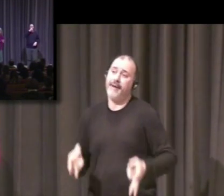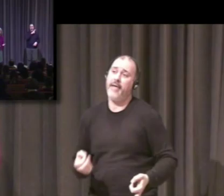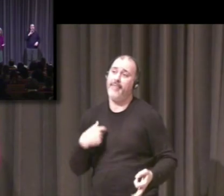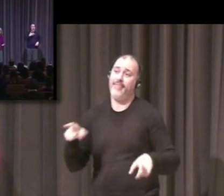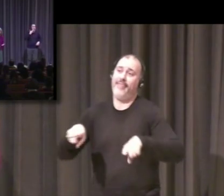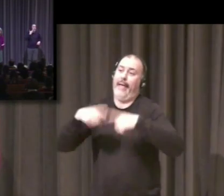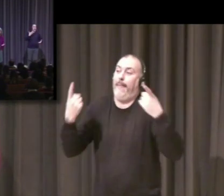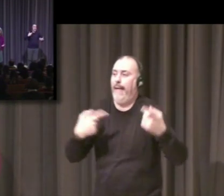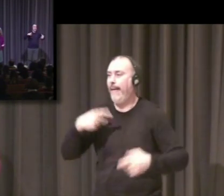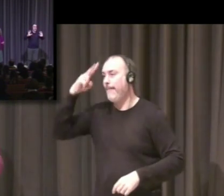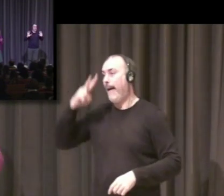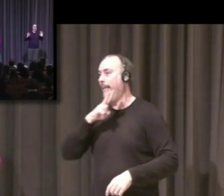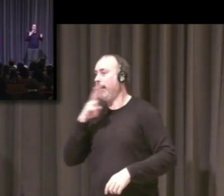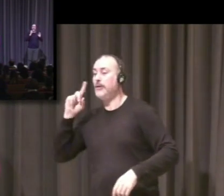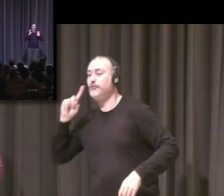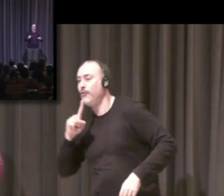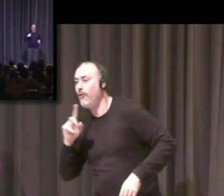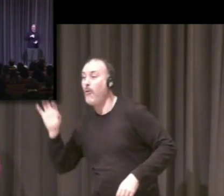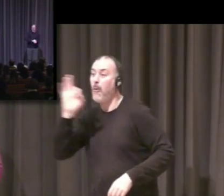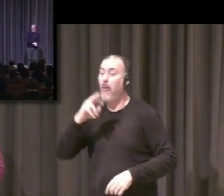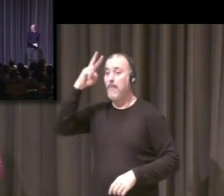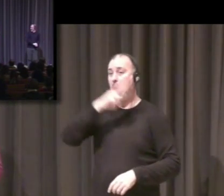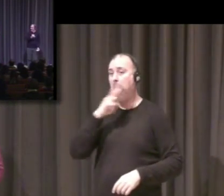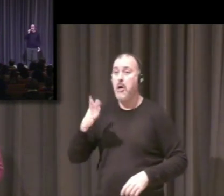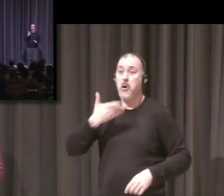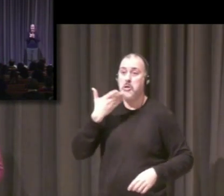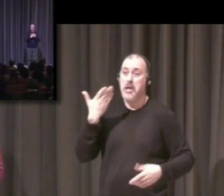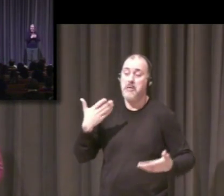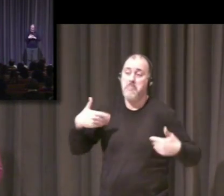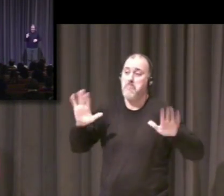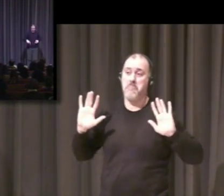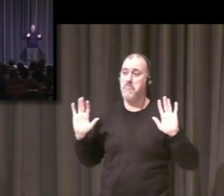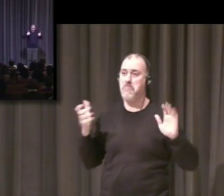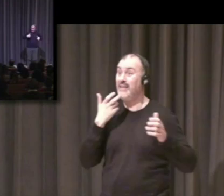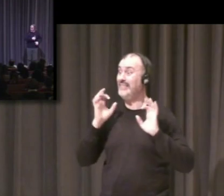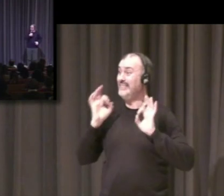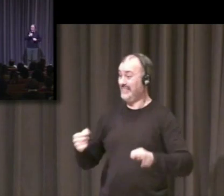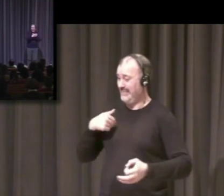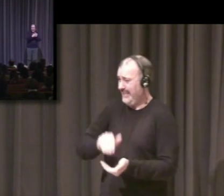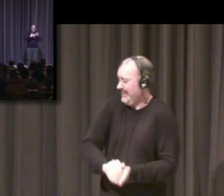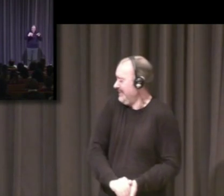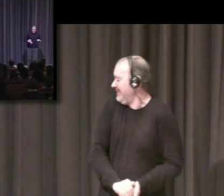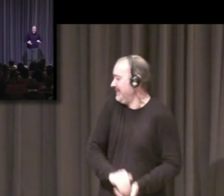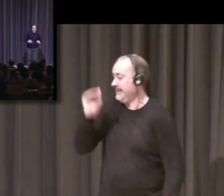good signers, they're much more likely to become readers.